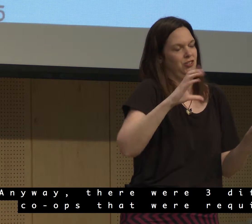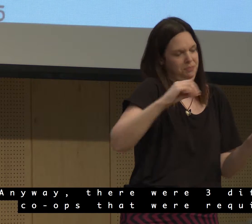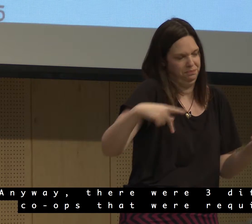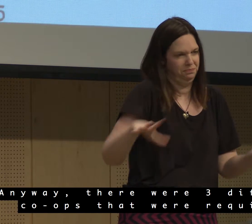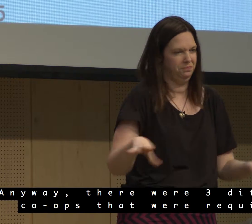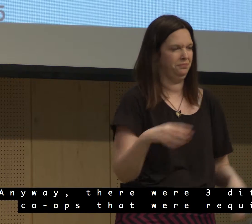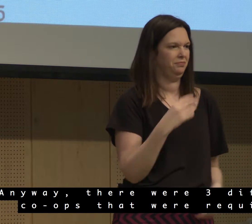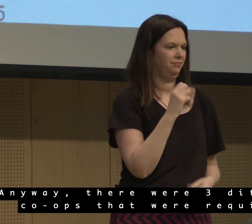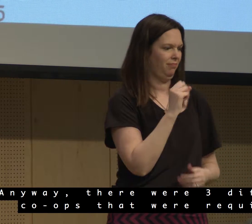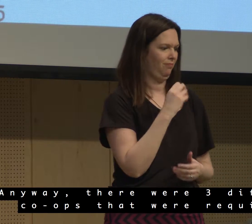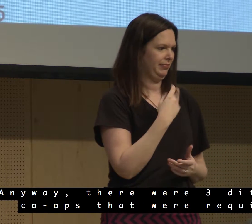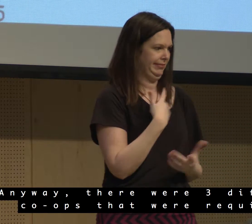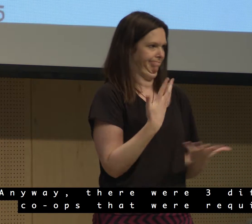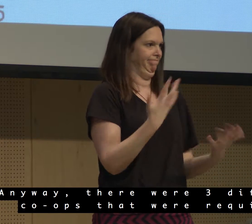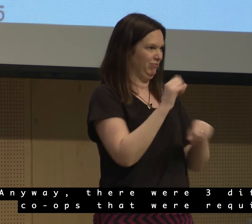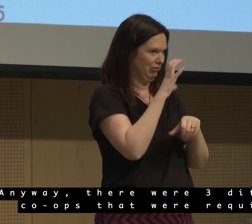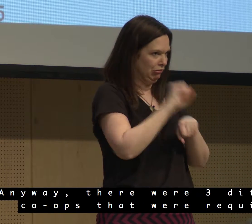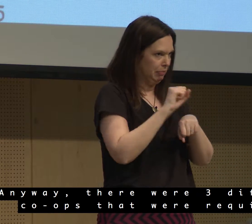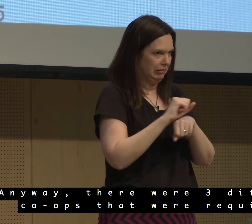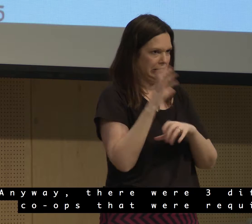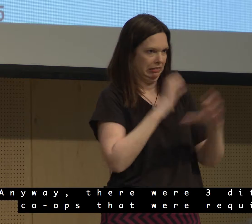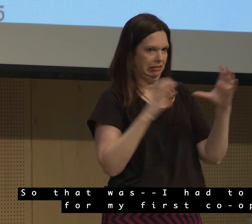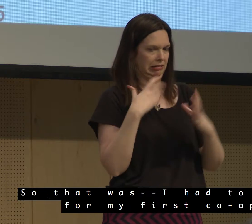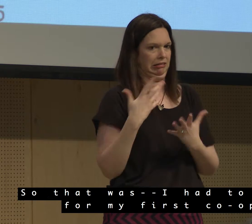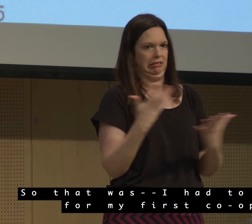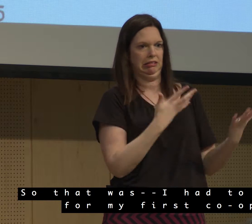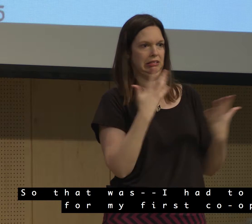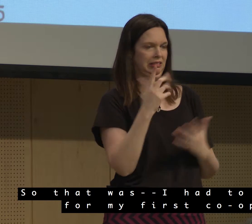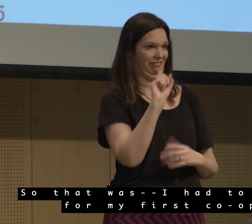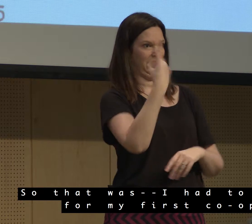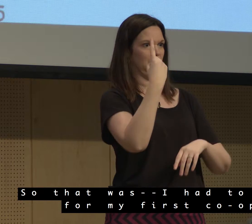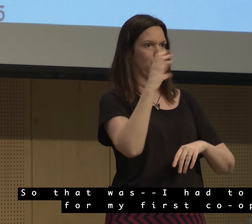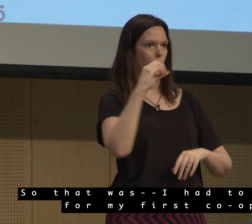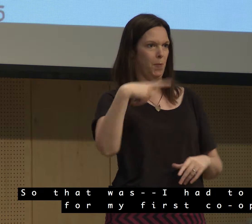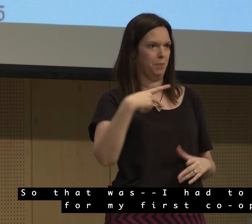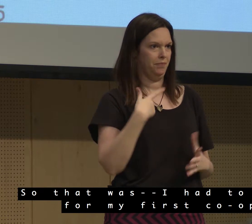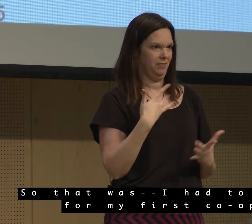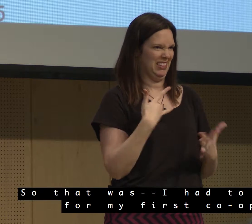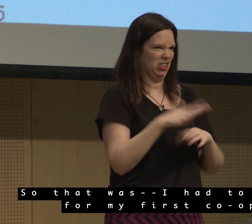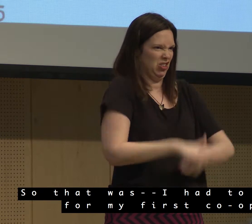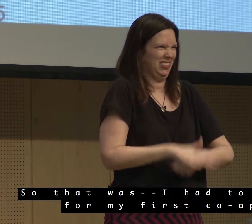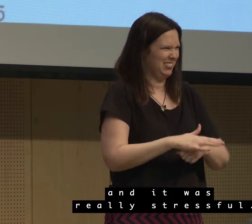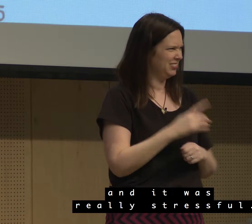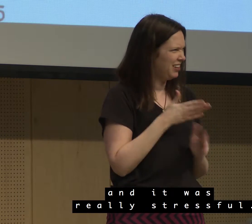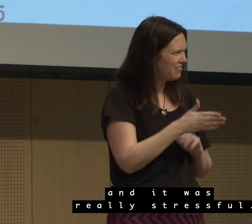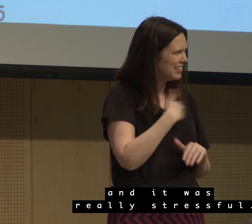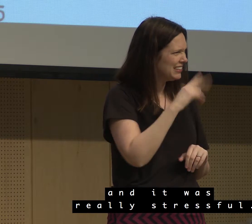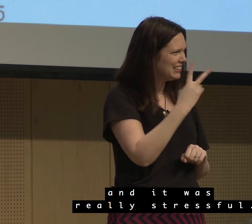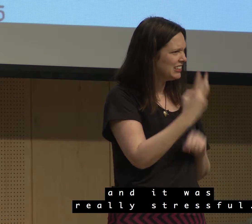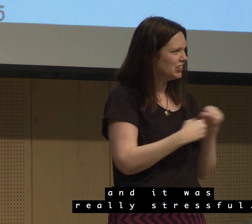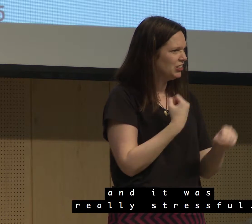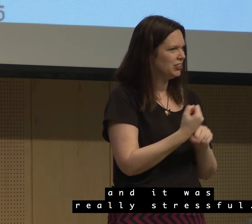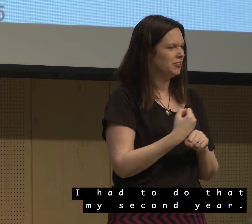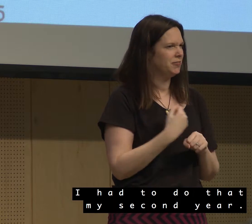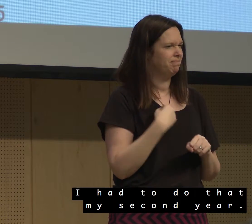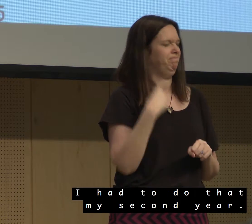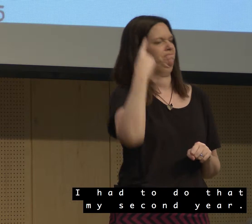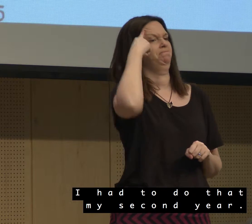3 different co-ops that were required. So that was, I had to look for my first co-op, and it was really stressful. I had to do that in